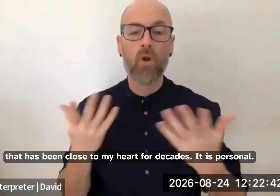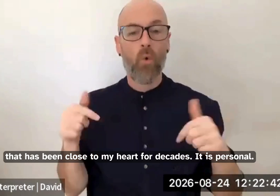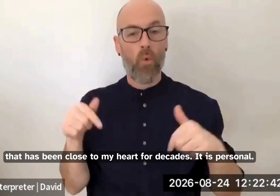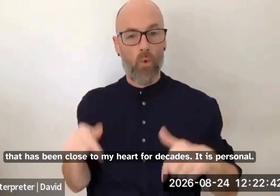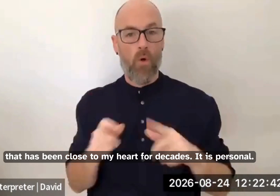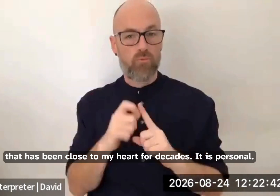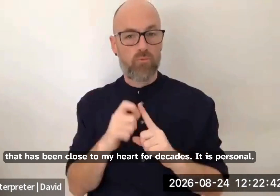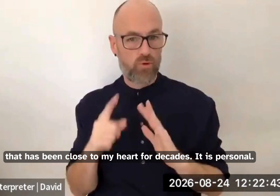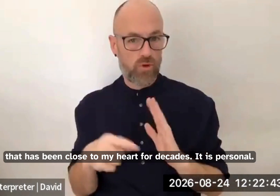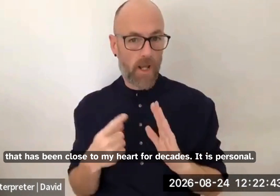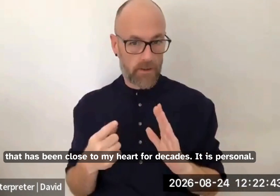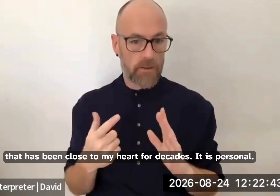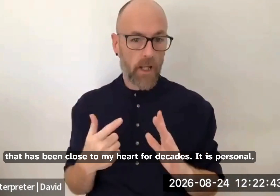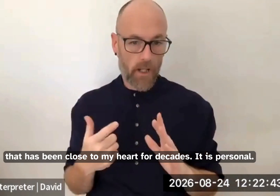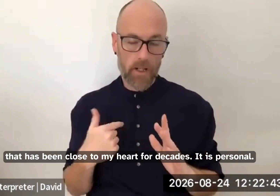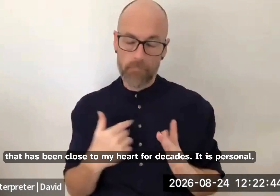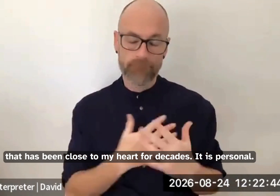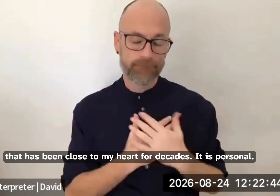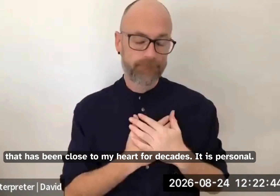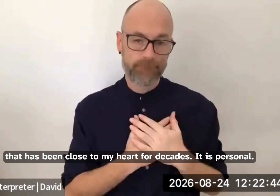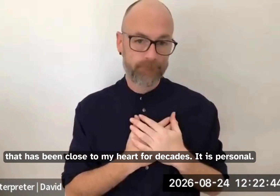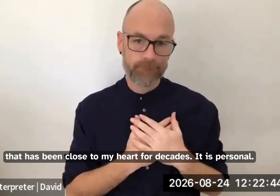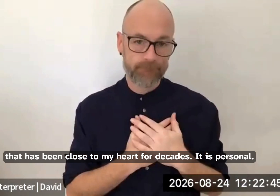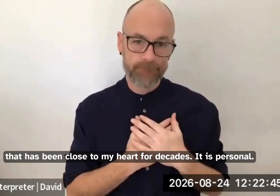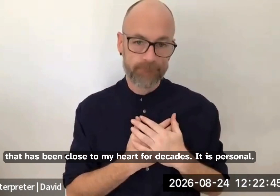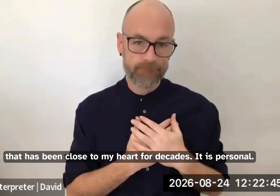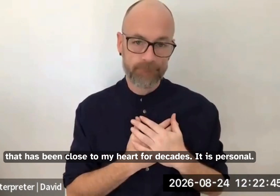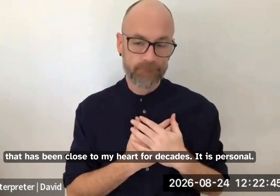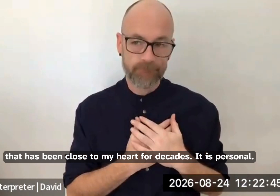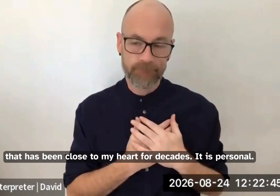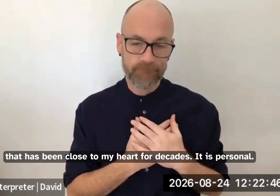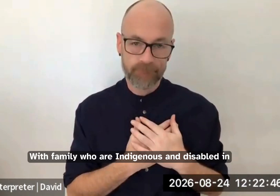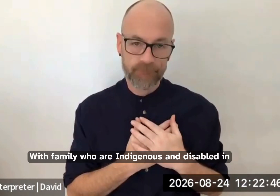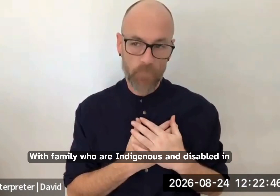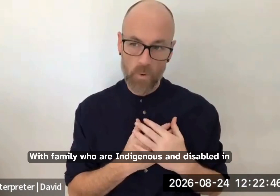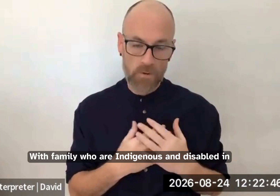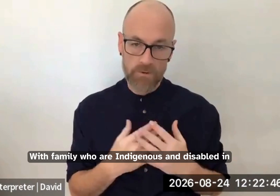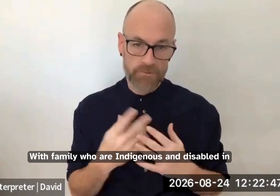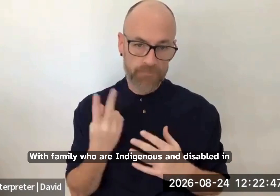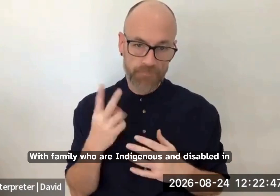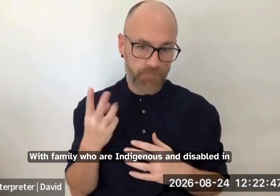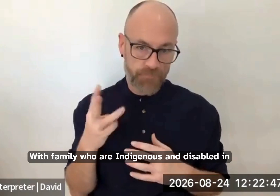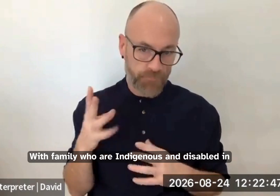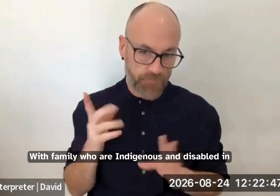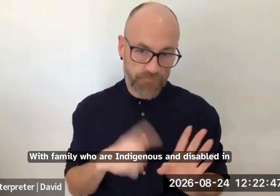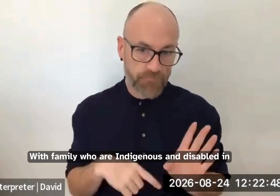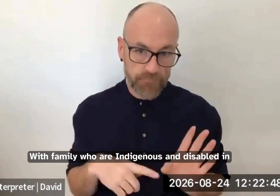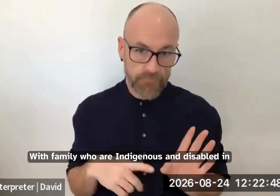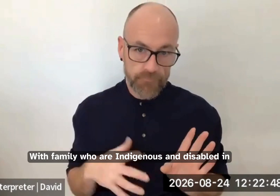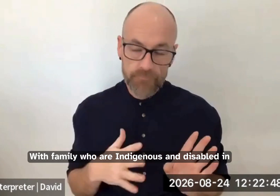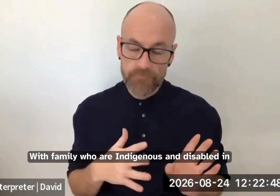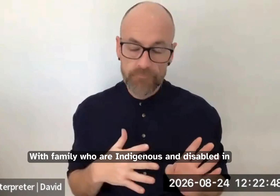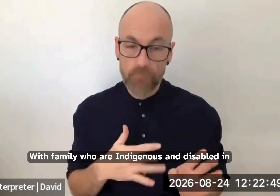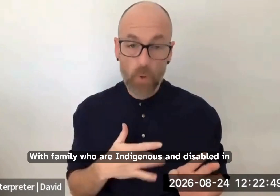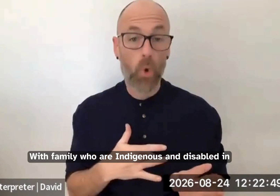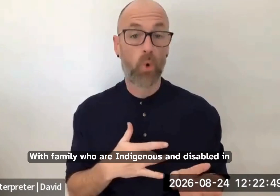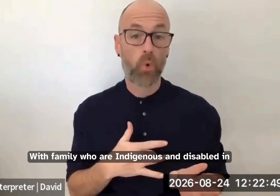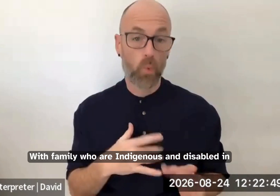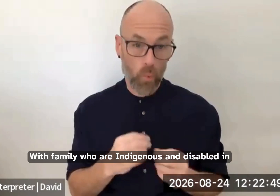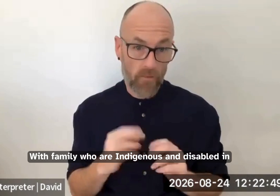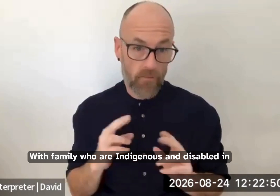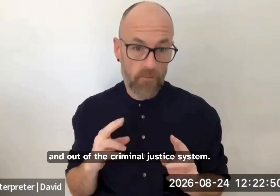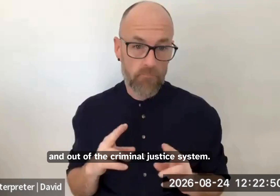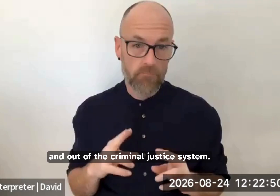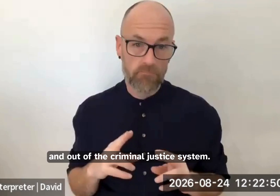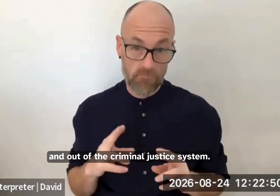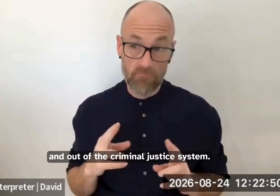that has been close to my heart for decades. It is personal, with family who are Indigenous and